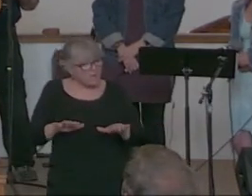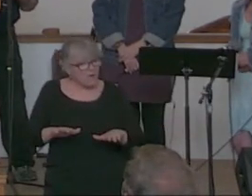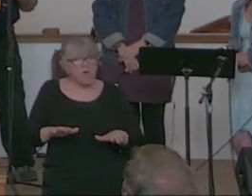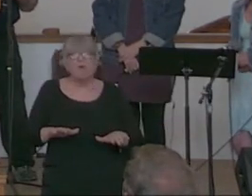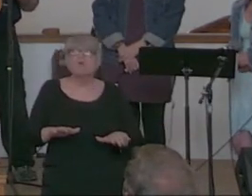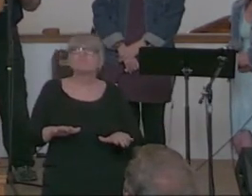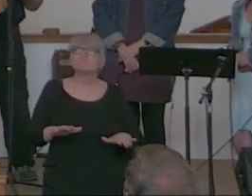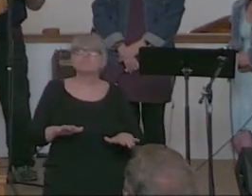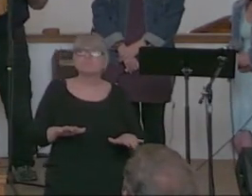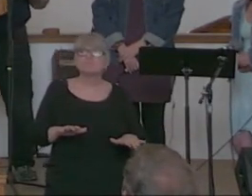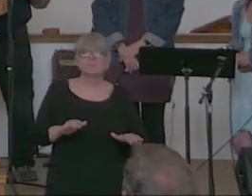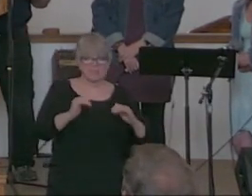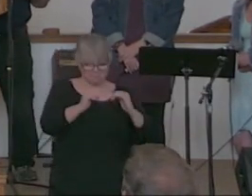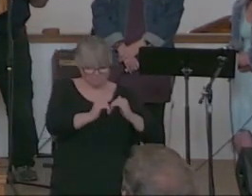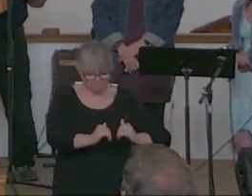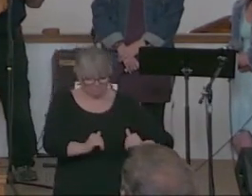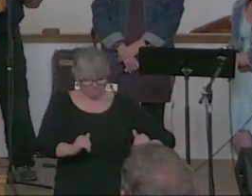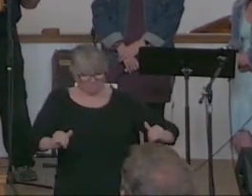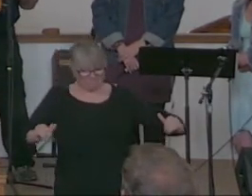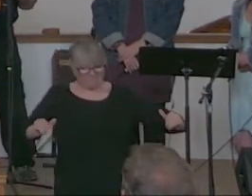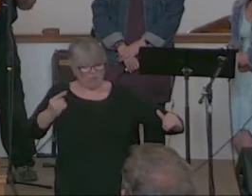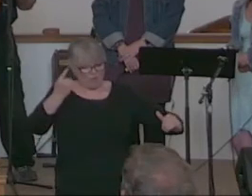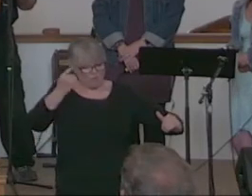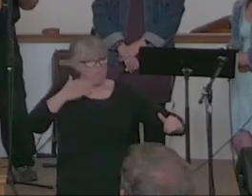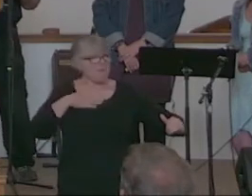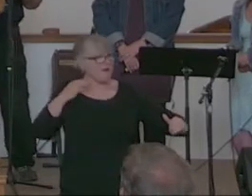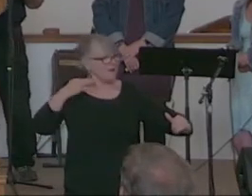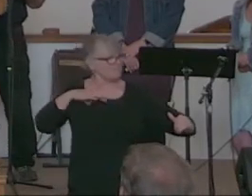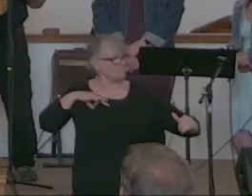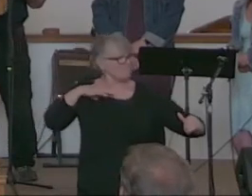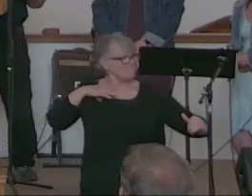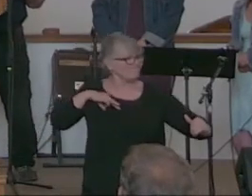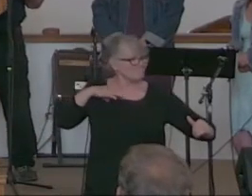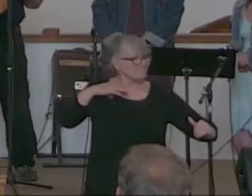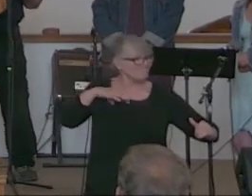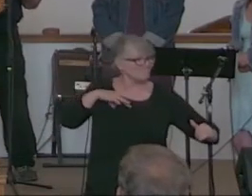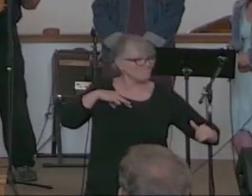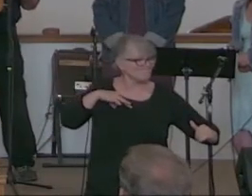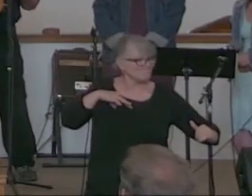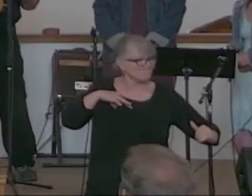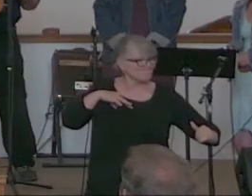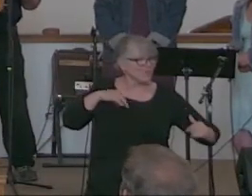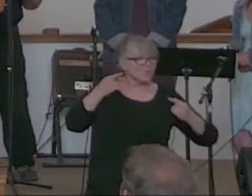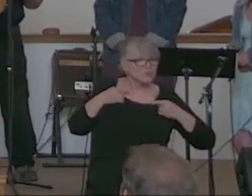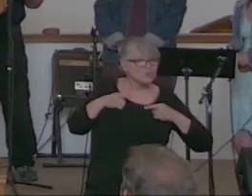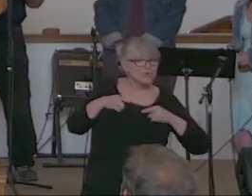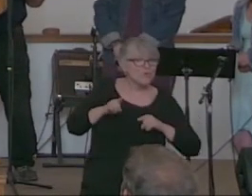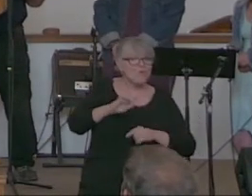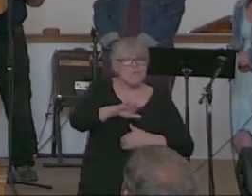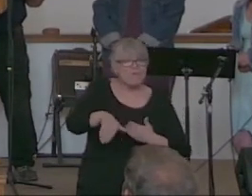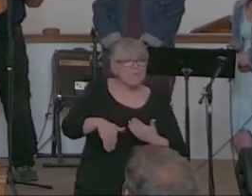can be calmed and broken from my regard.